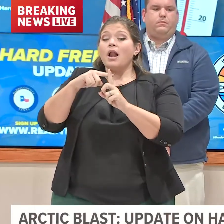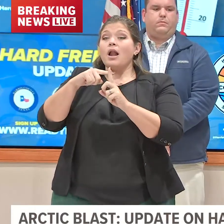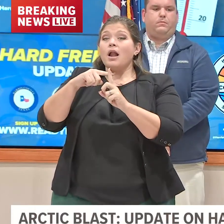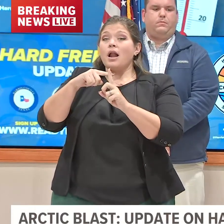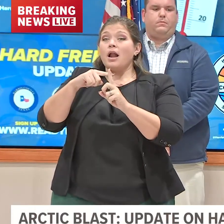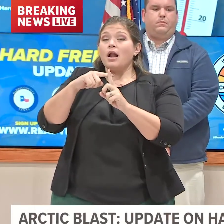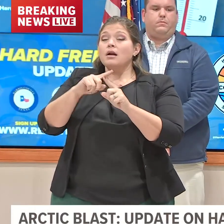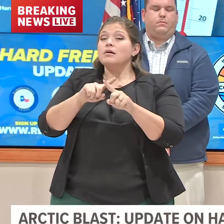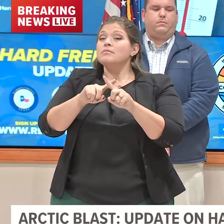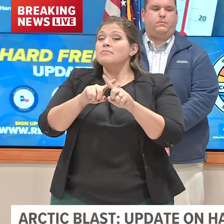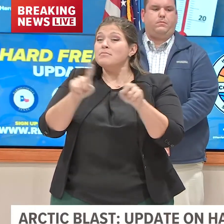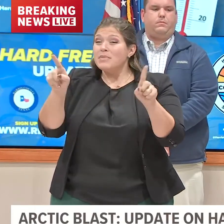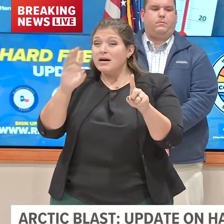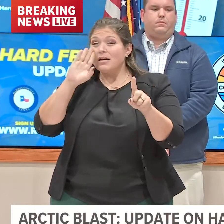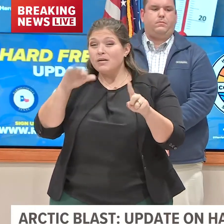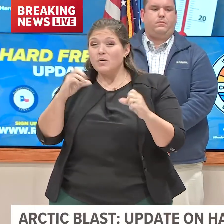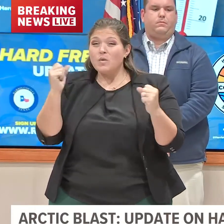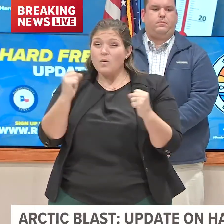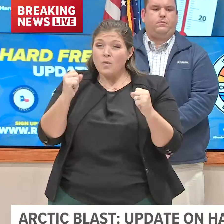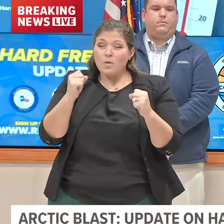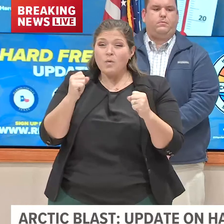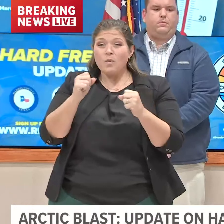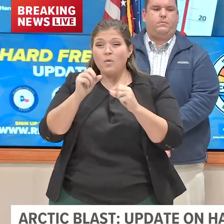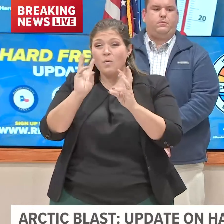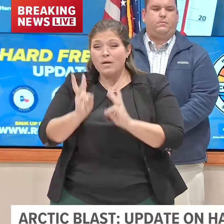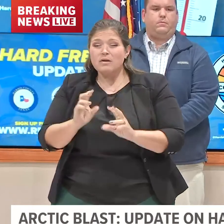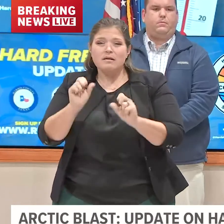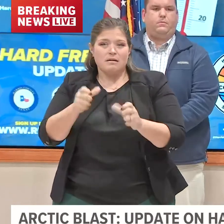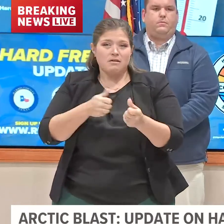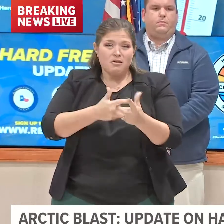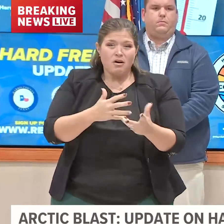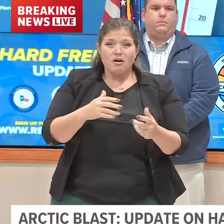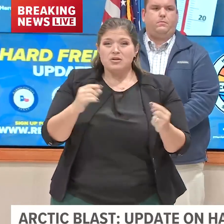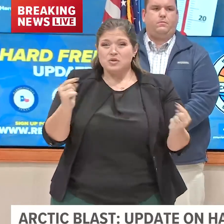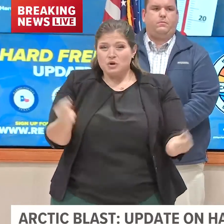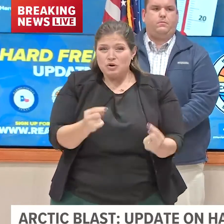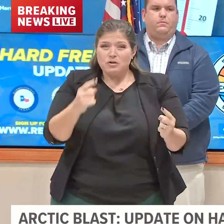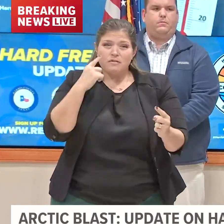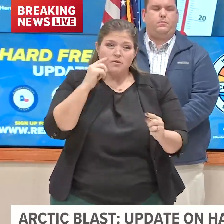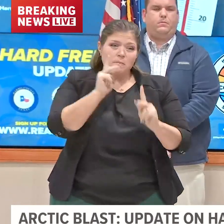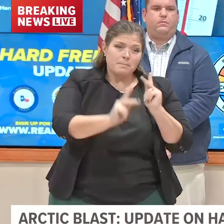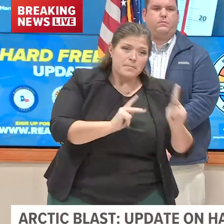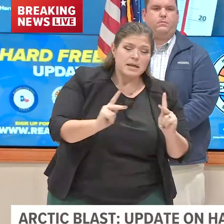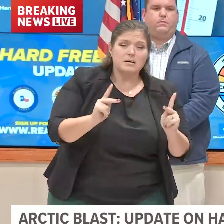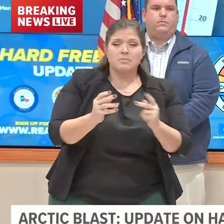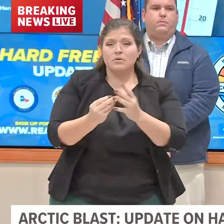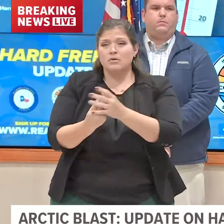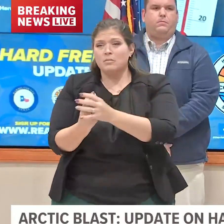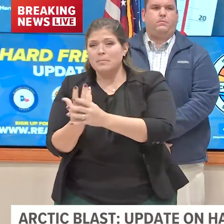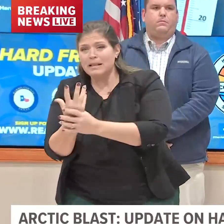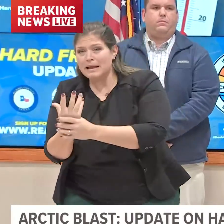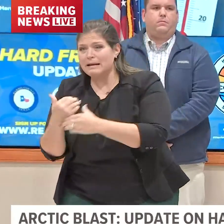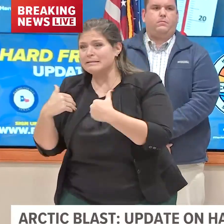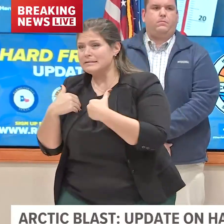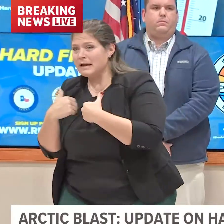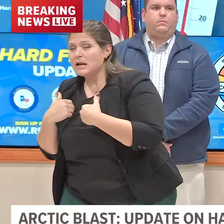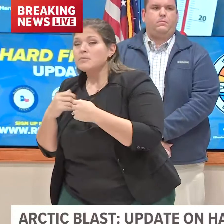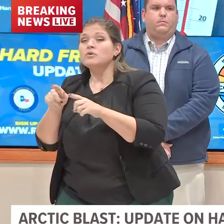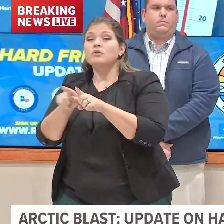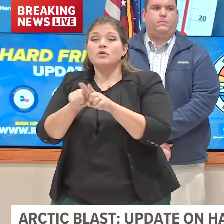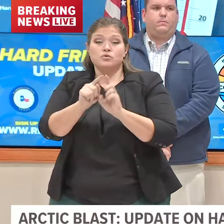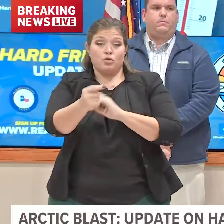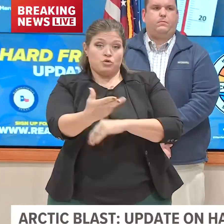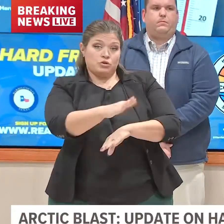cold weather can cause harm to people, to plants, to animals when we're not protected. We'll also see some winds on